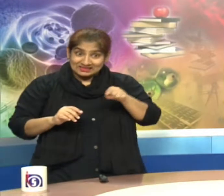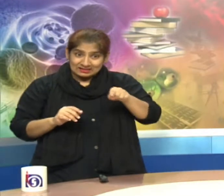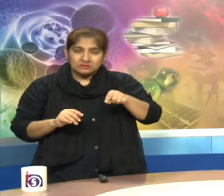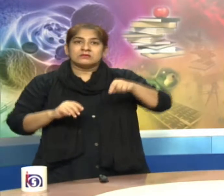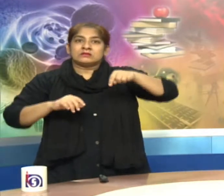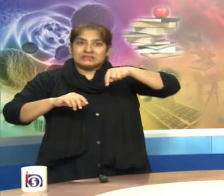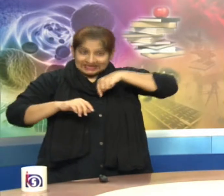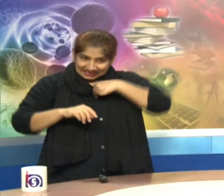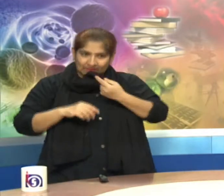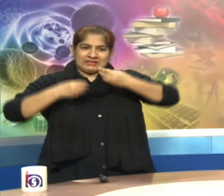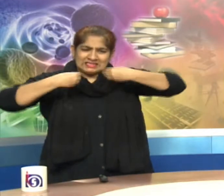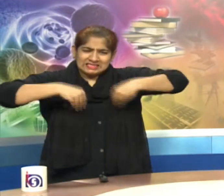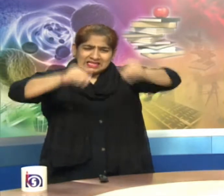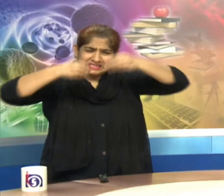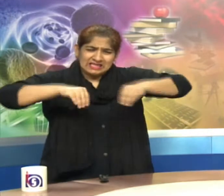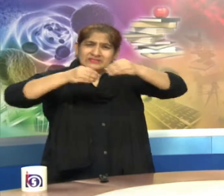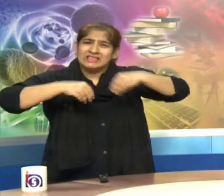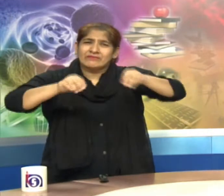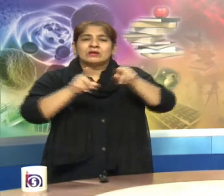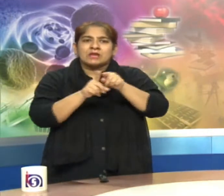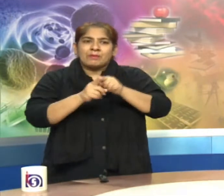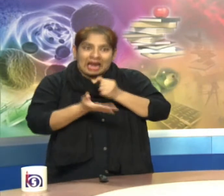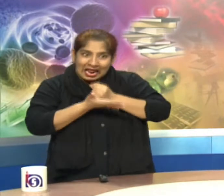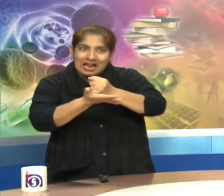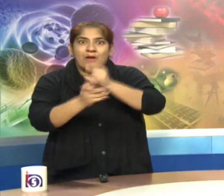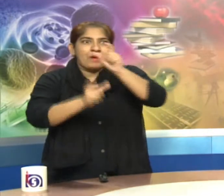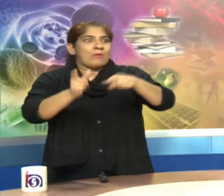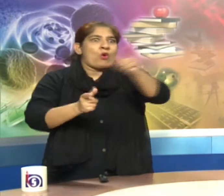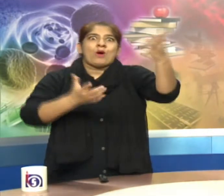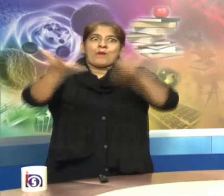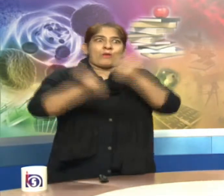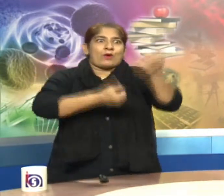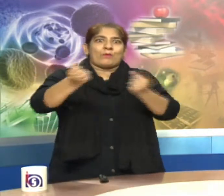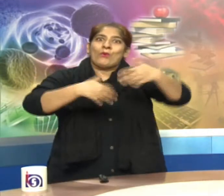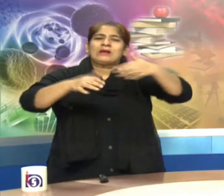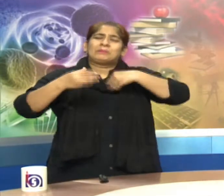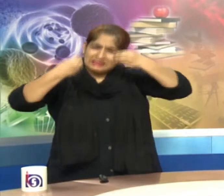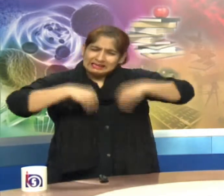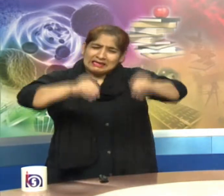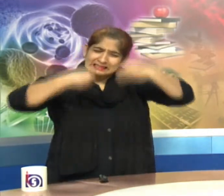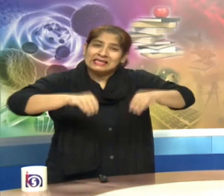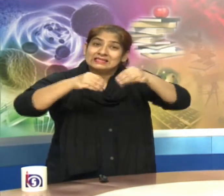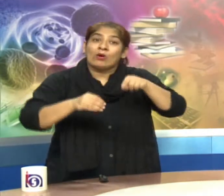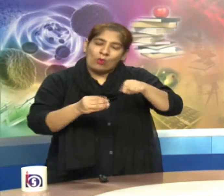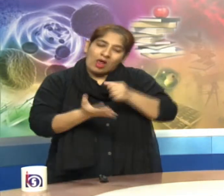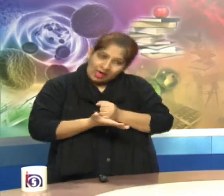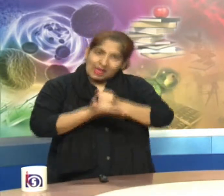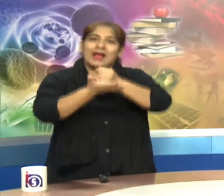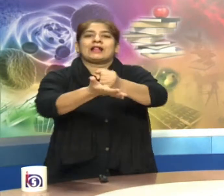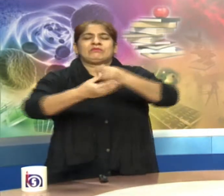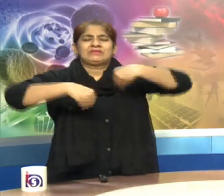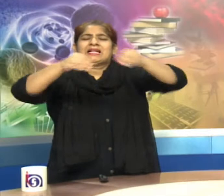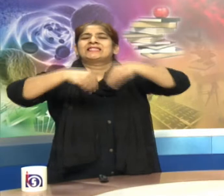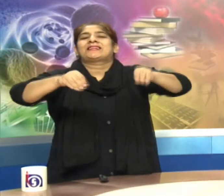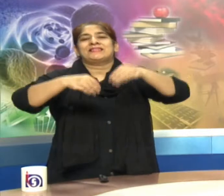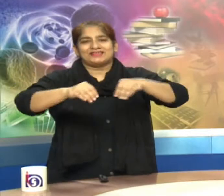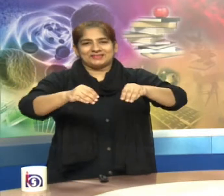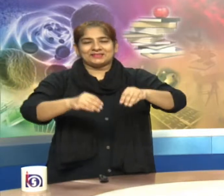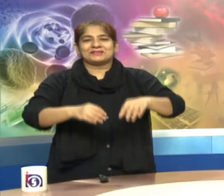The seventh important objective is it helps in the personal